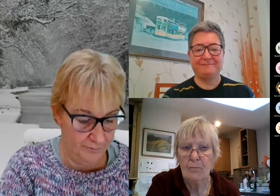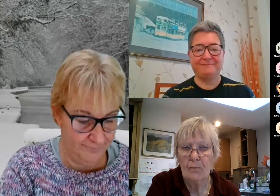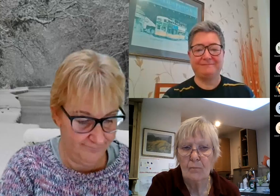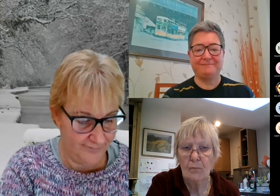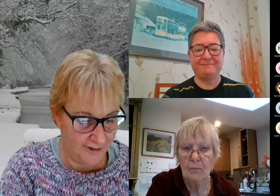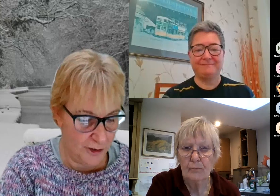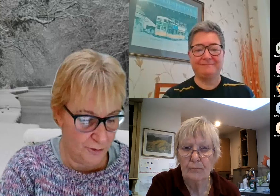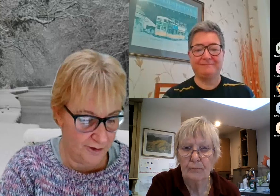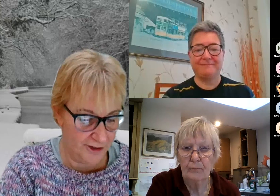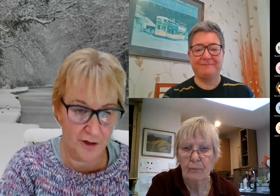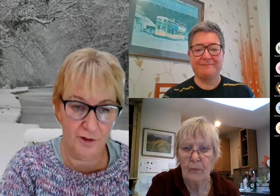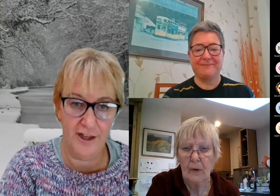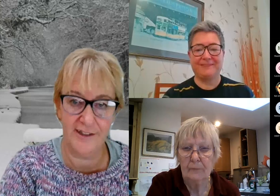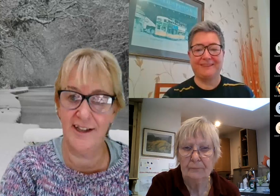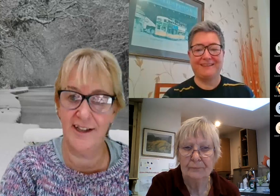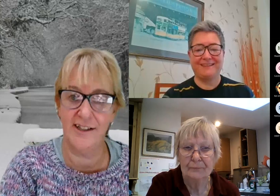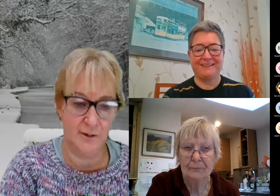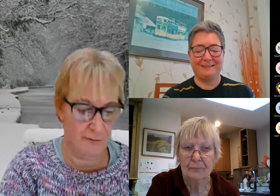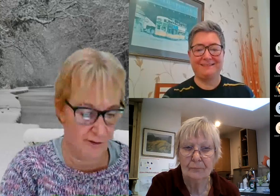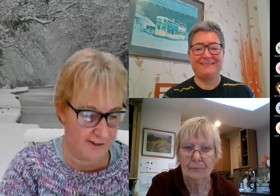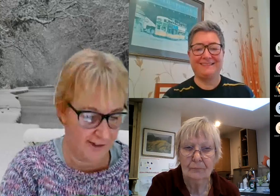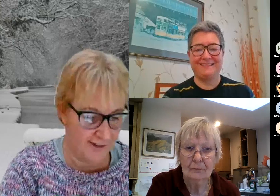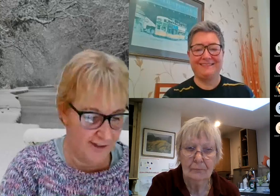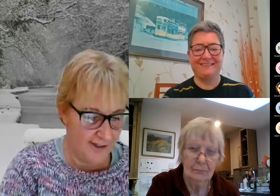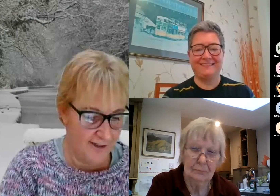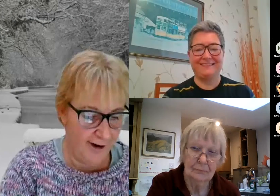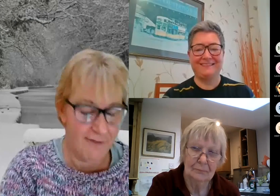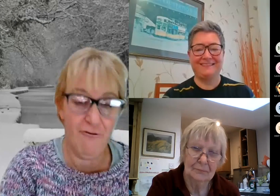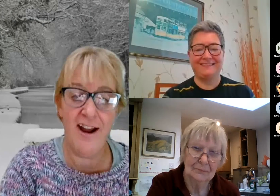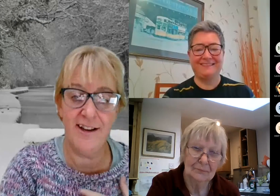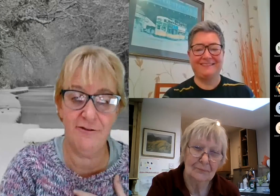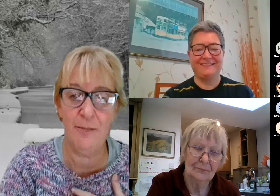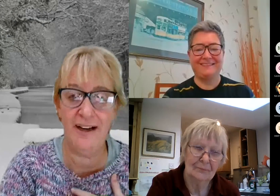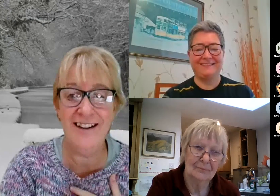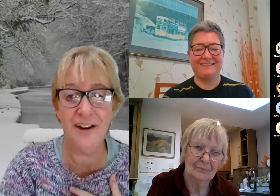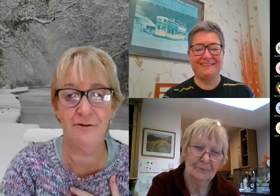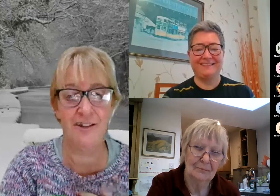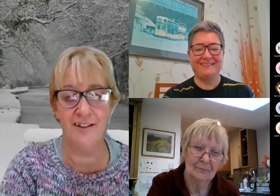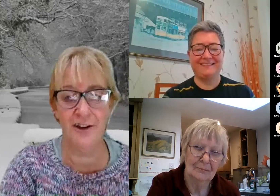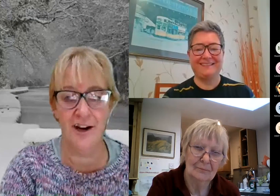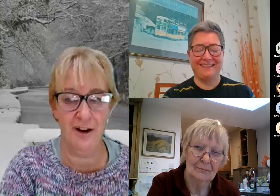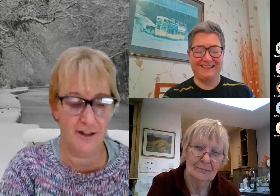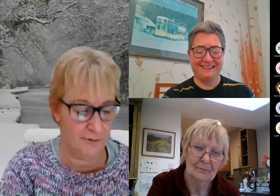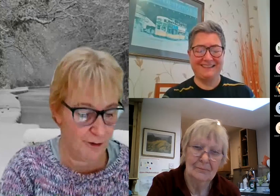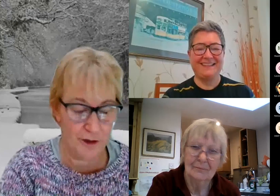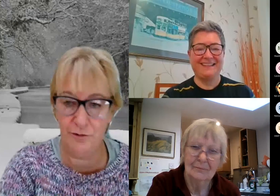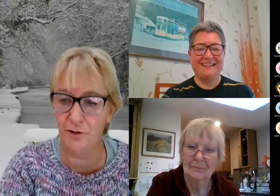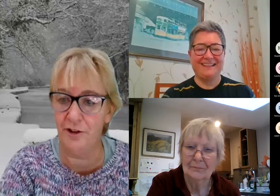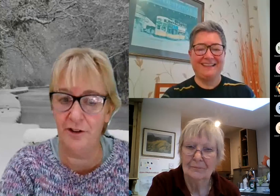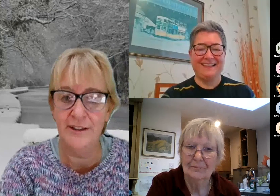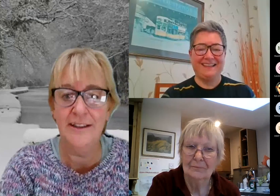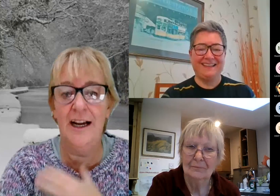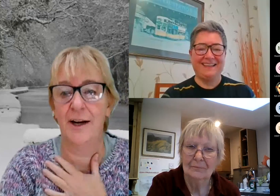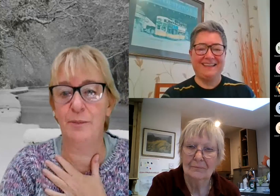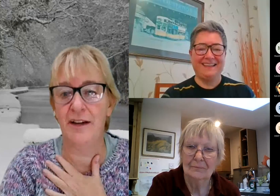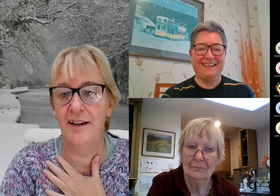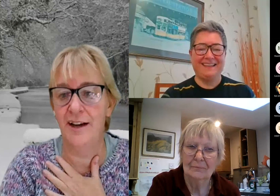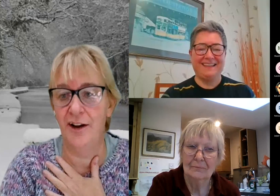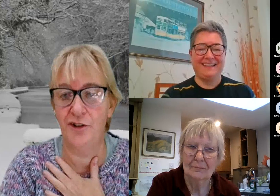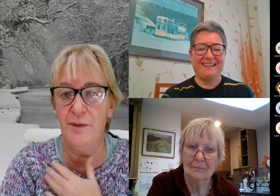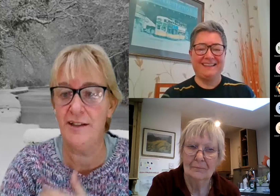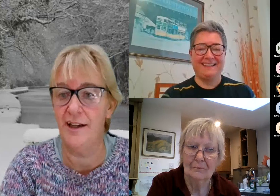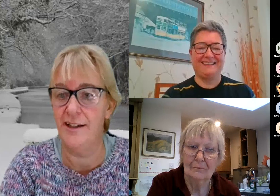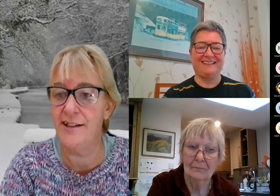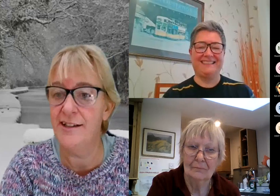Look, Google, because Google has the answer to everything. If I believed everything I read on Google, though, I'd